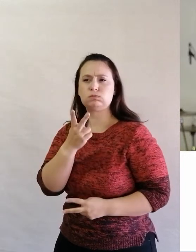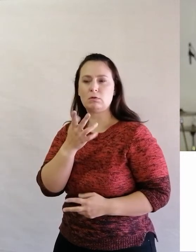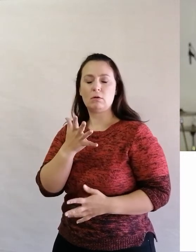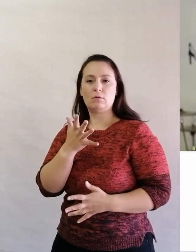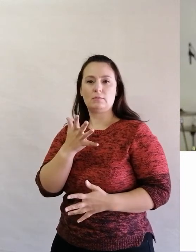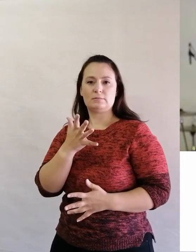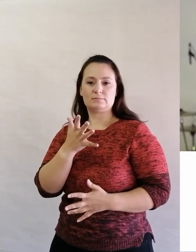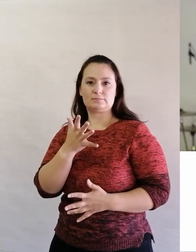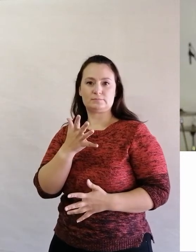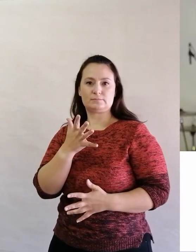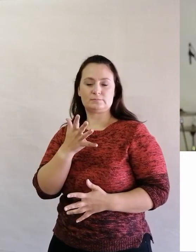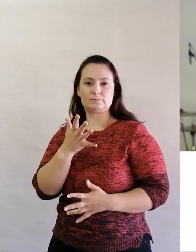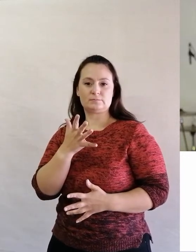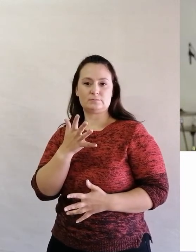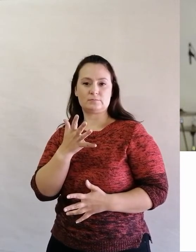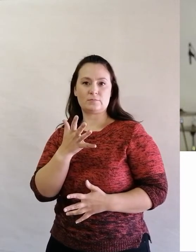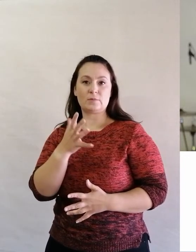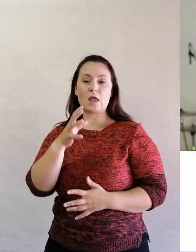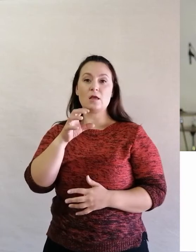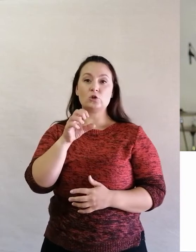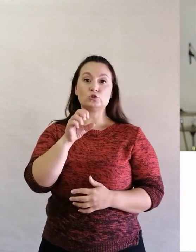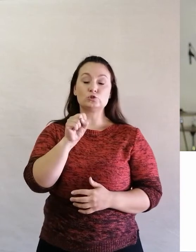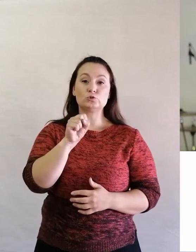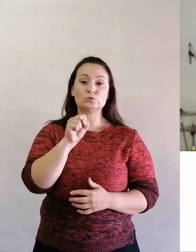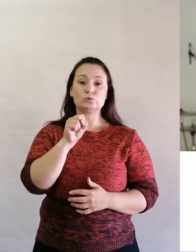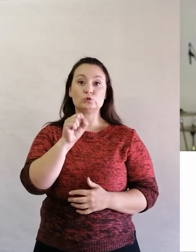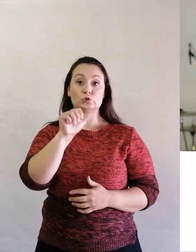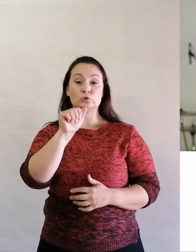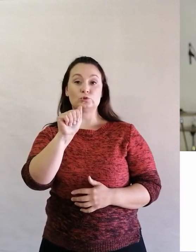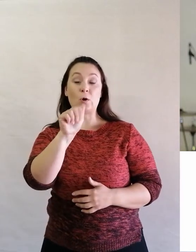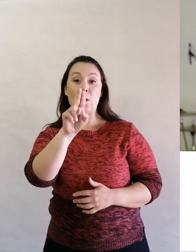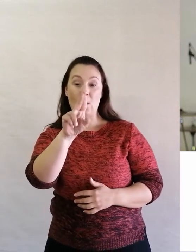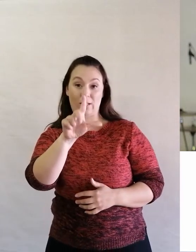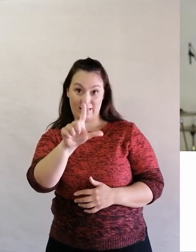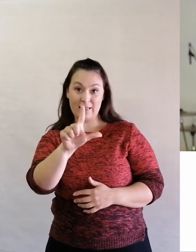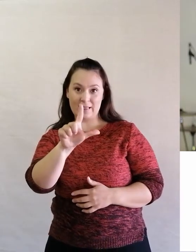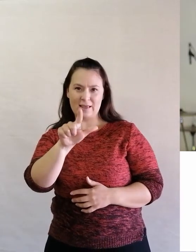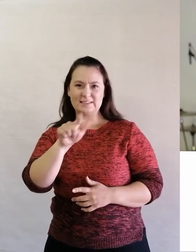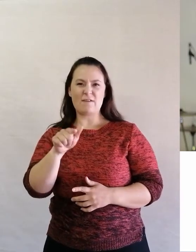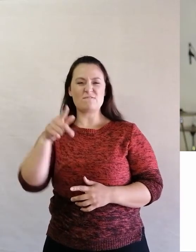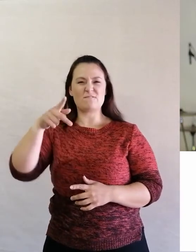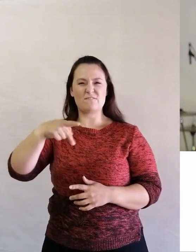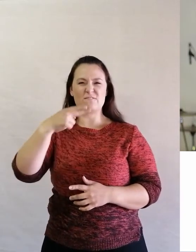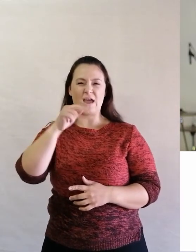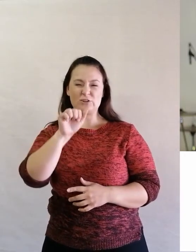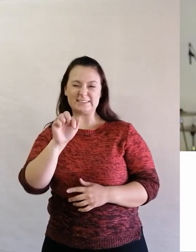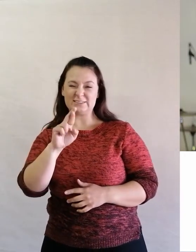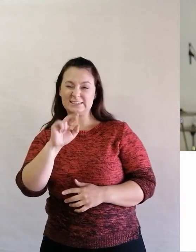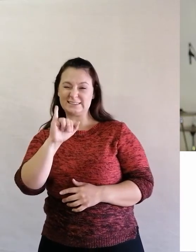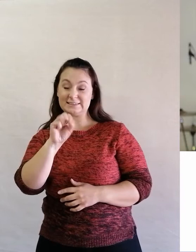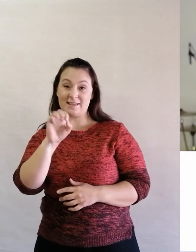the kind of zealous Pharisee, something happened over there. Something must have been sown at that